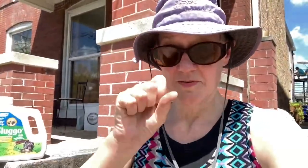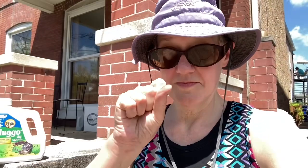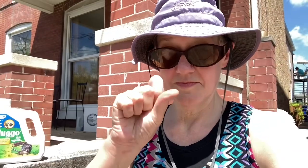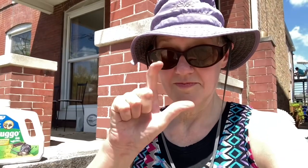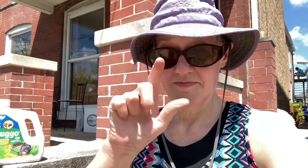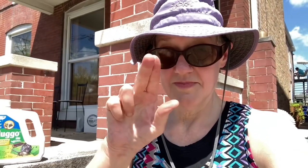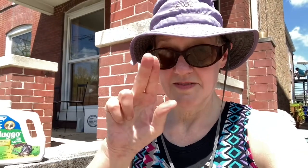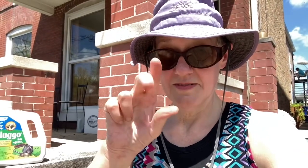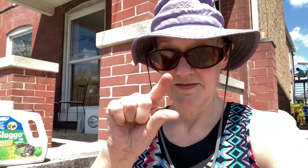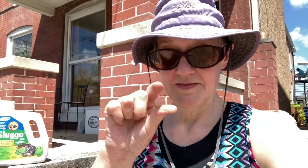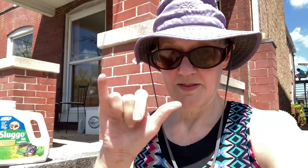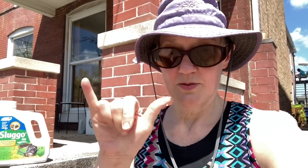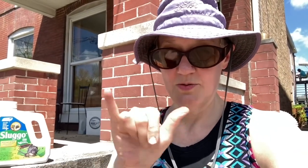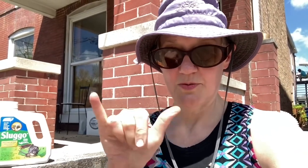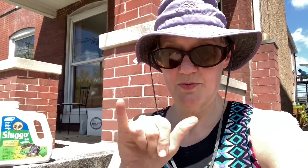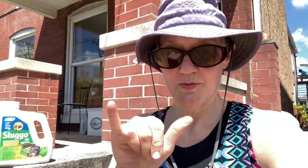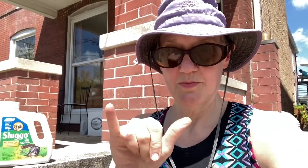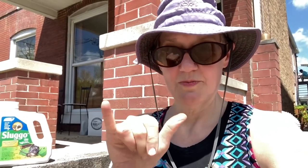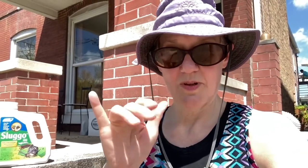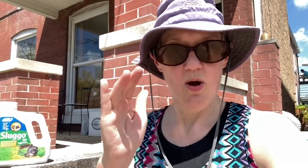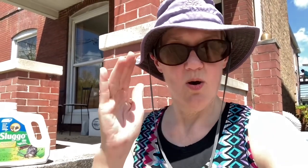I also need to protect these from slugs.